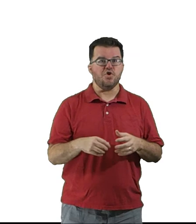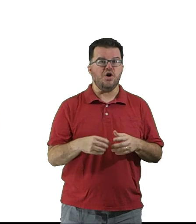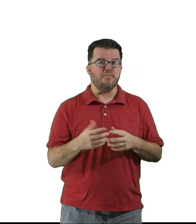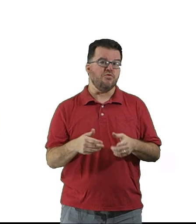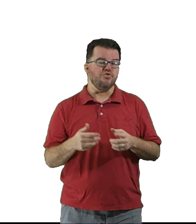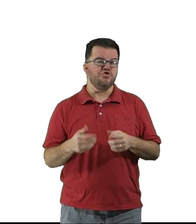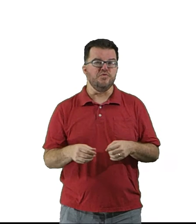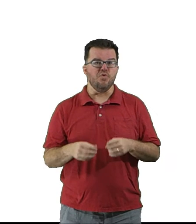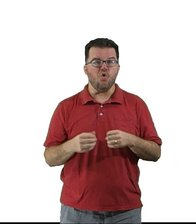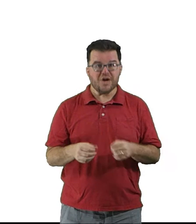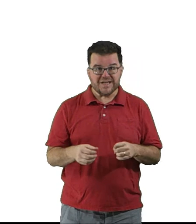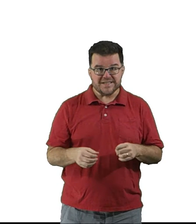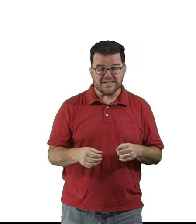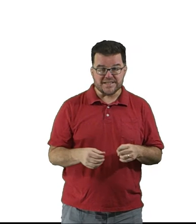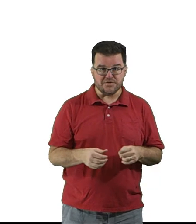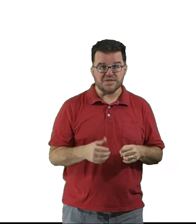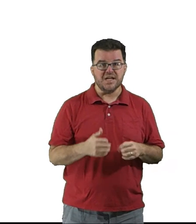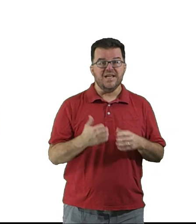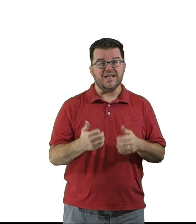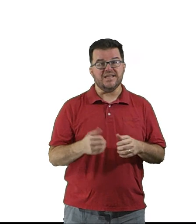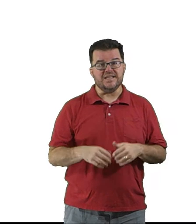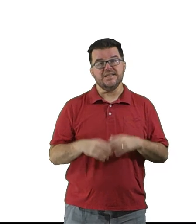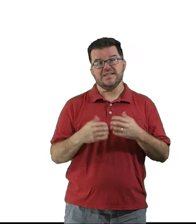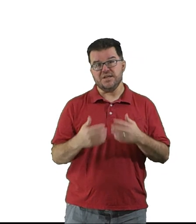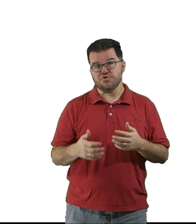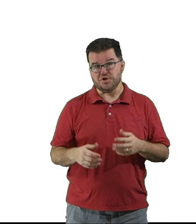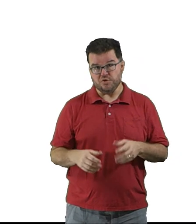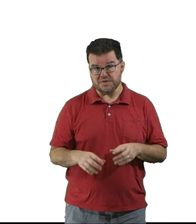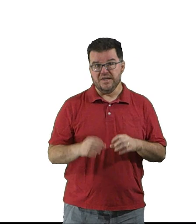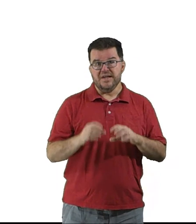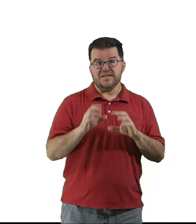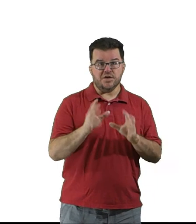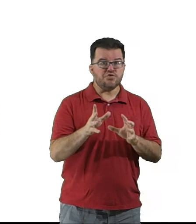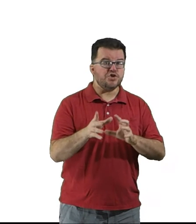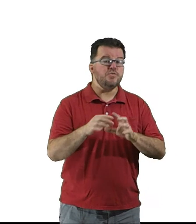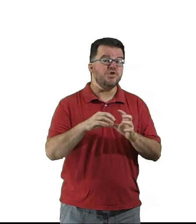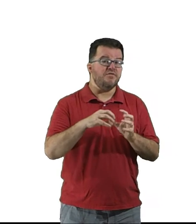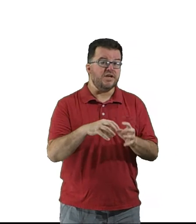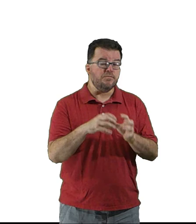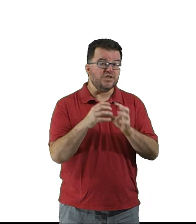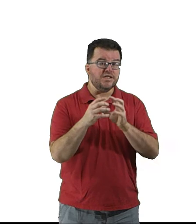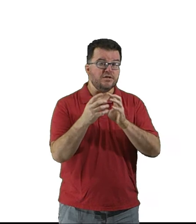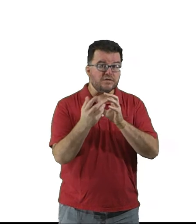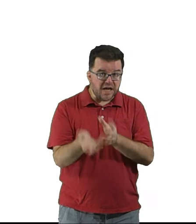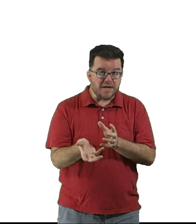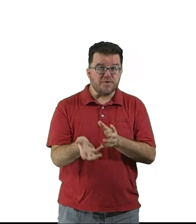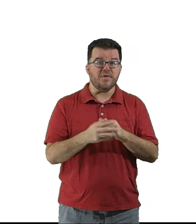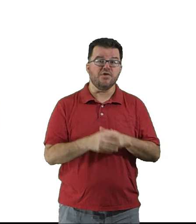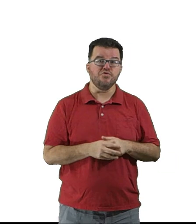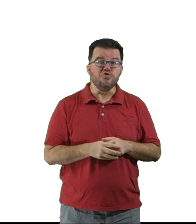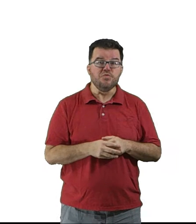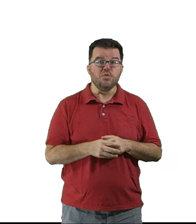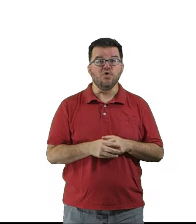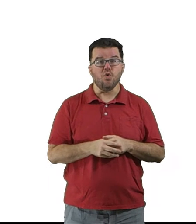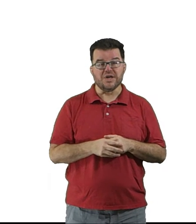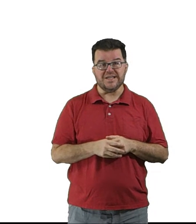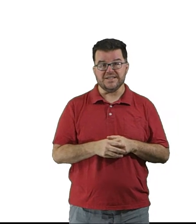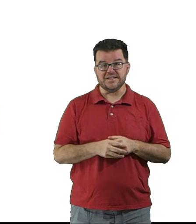called microtubule organizing centers, like these centrosomes. The centrosomes are a very particular type of microtubule organizing